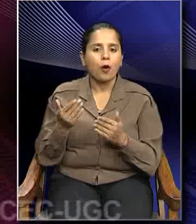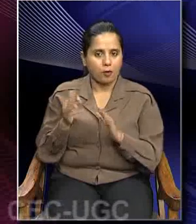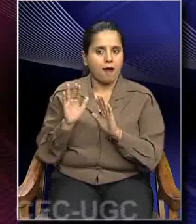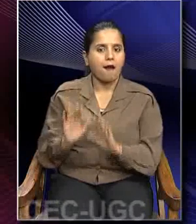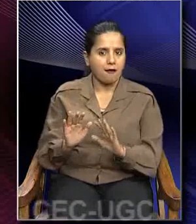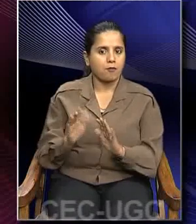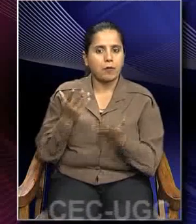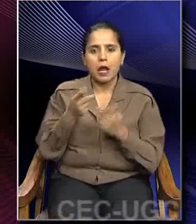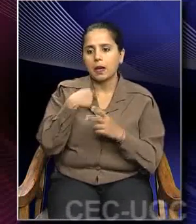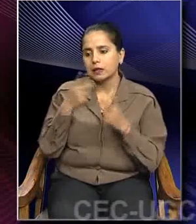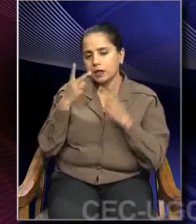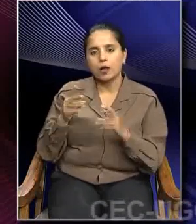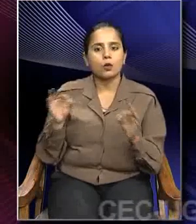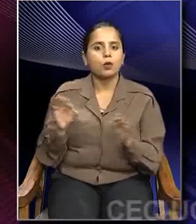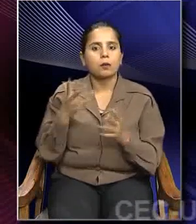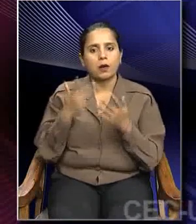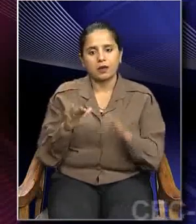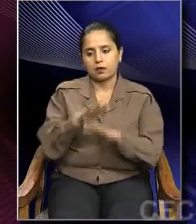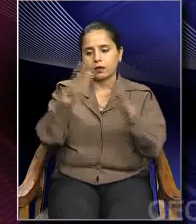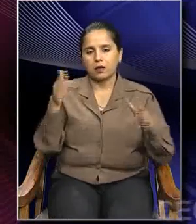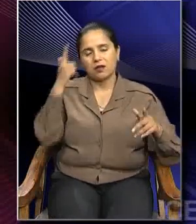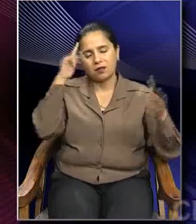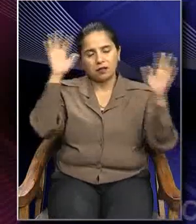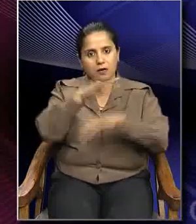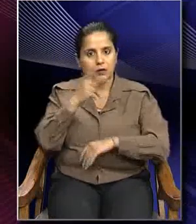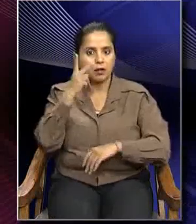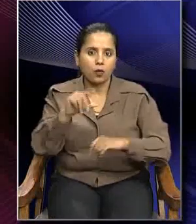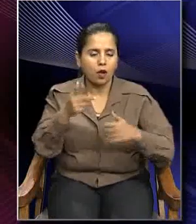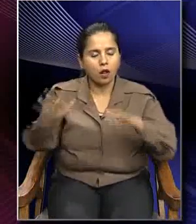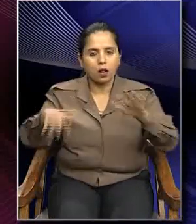We do not perceive a table in the dark,